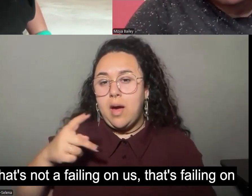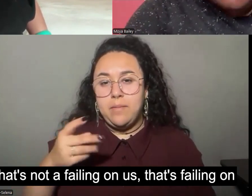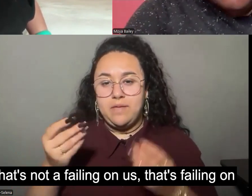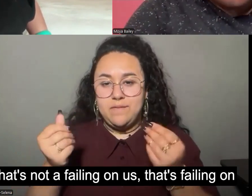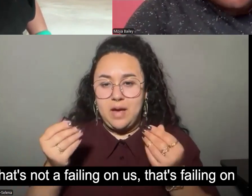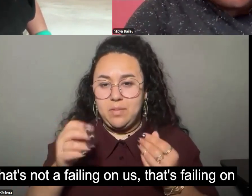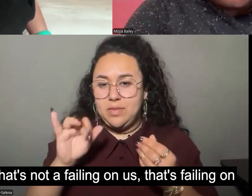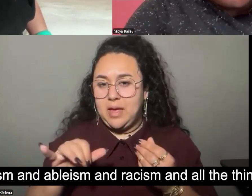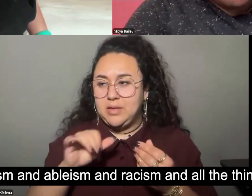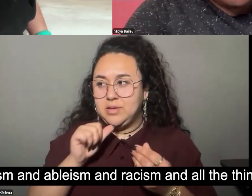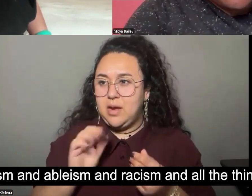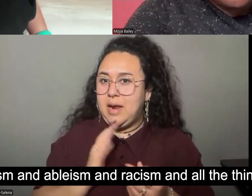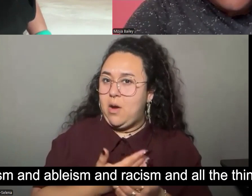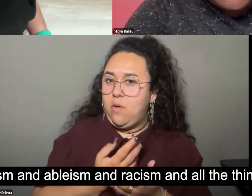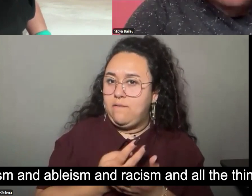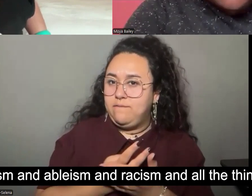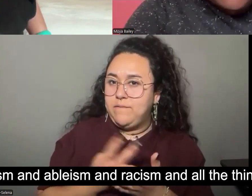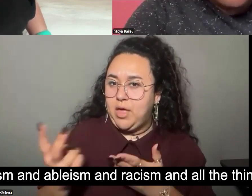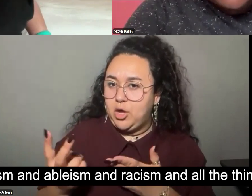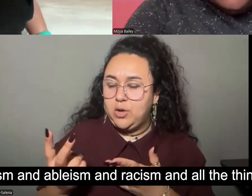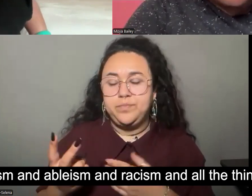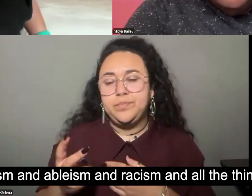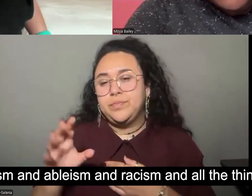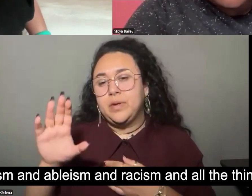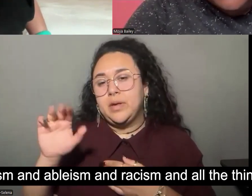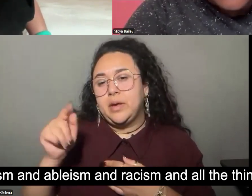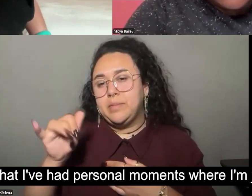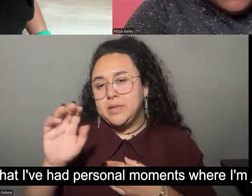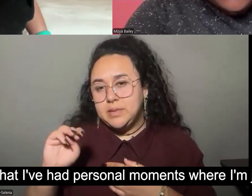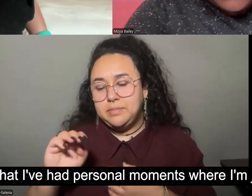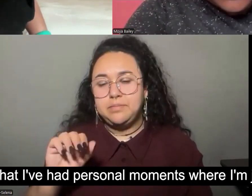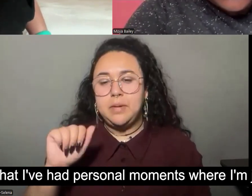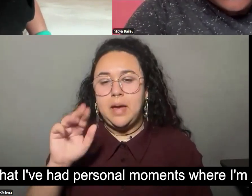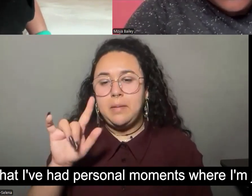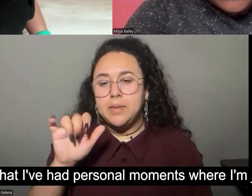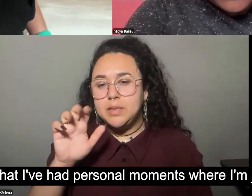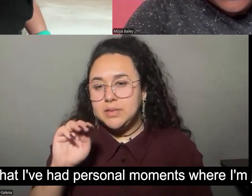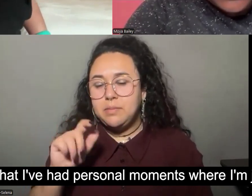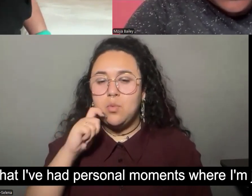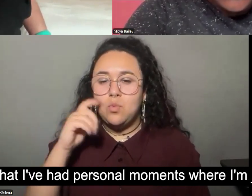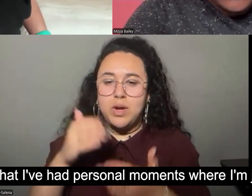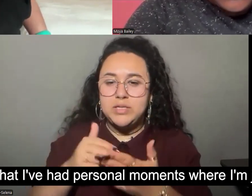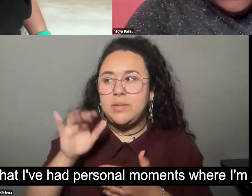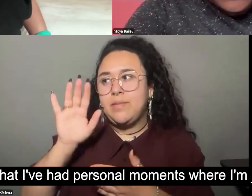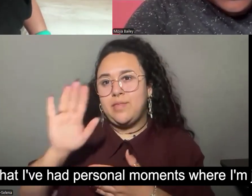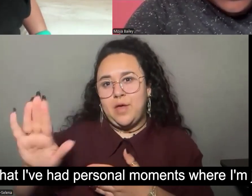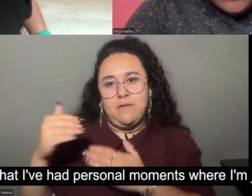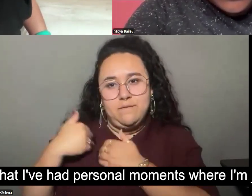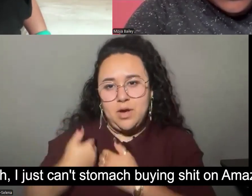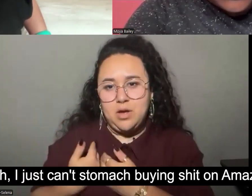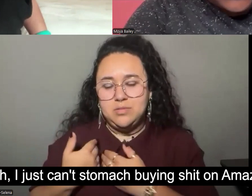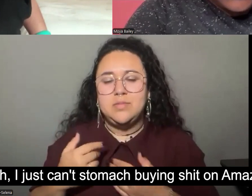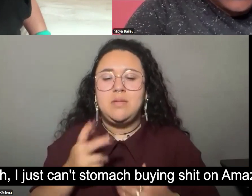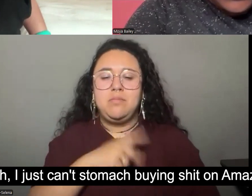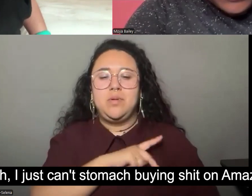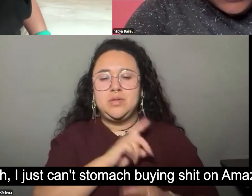That's a failing on capitalism and ableism and racism and all the things. Um, I know that I've had personal moments where I'm just like, yeah,